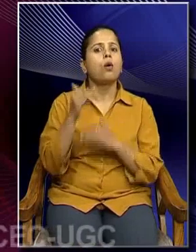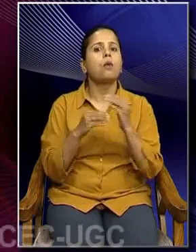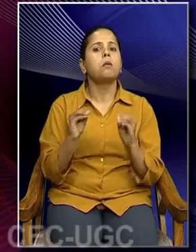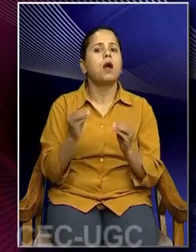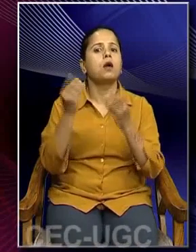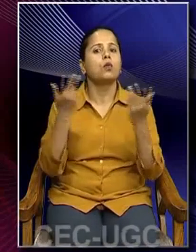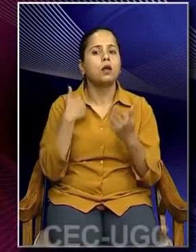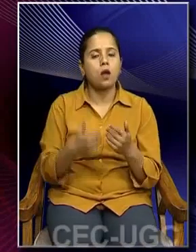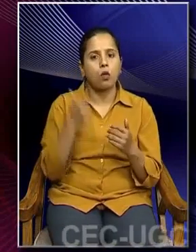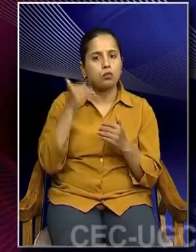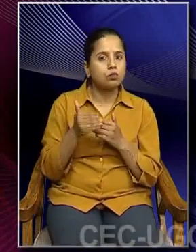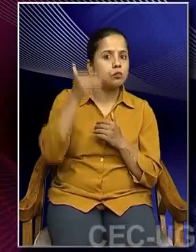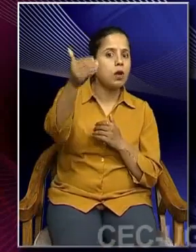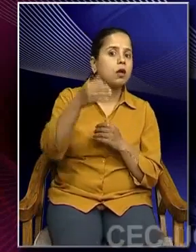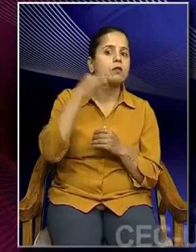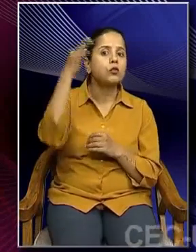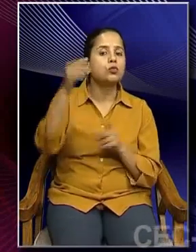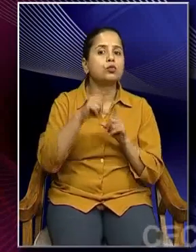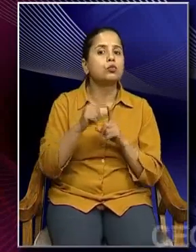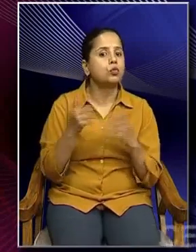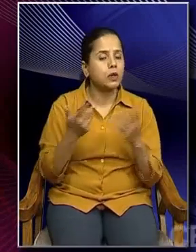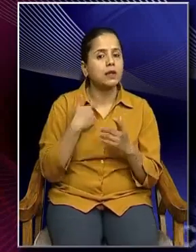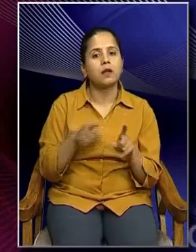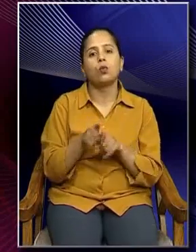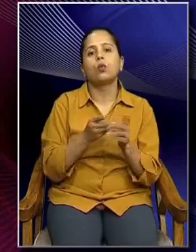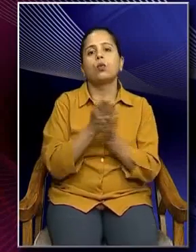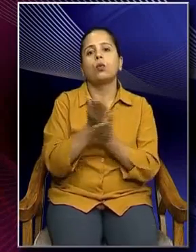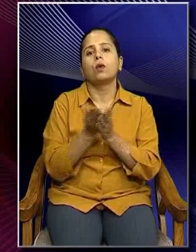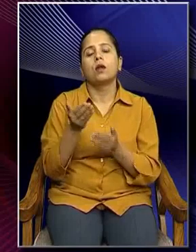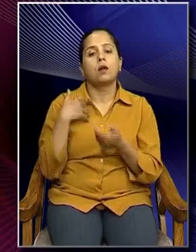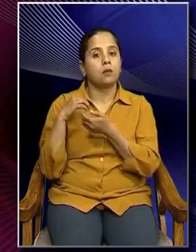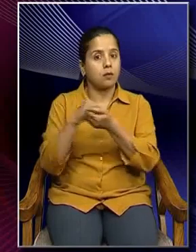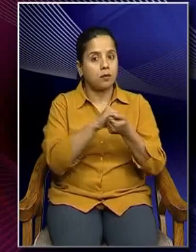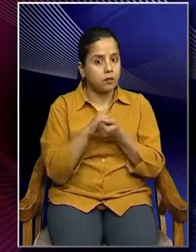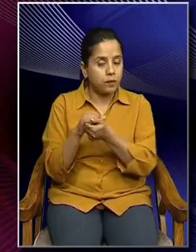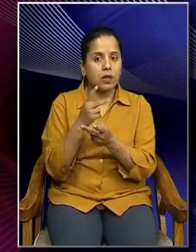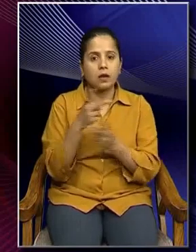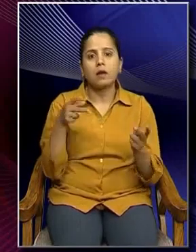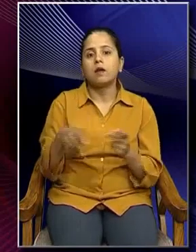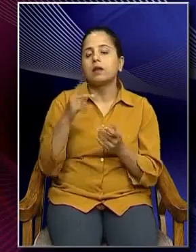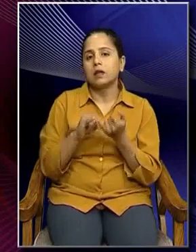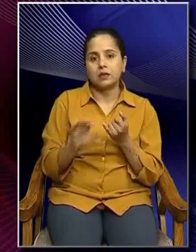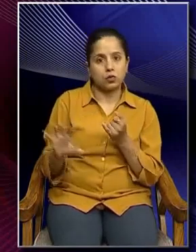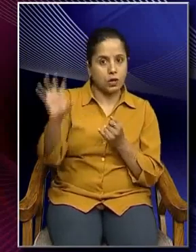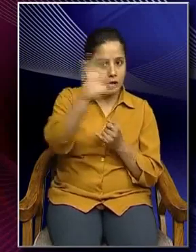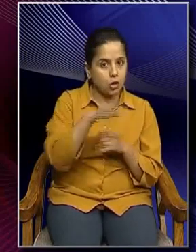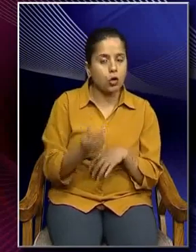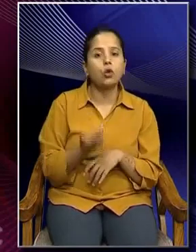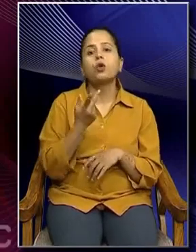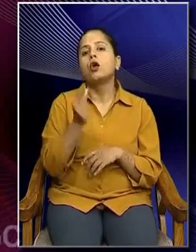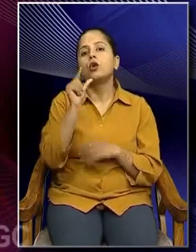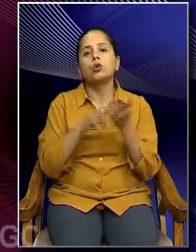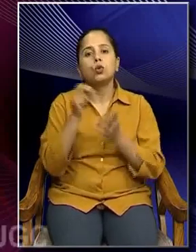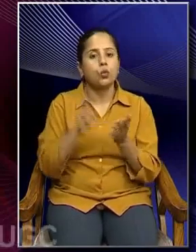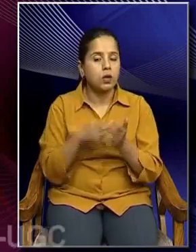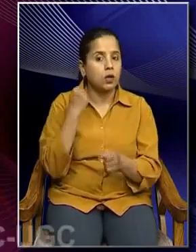much road we have to travel in future. So this way, with partnership among different states and the union government,